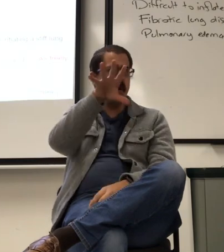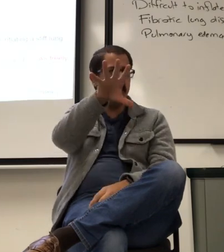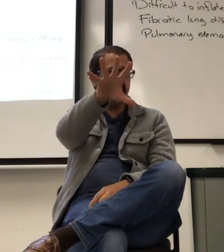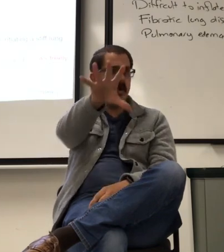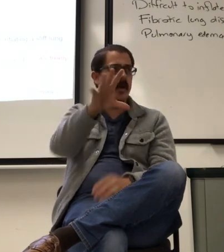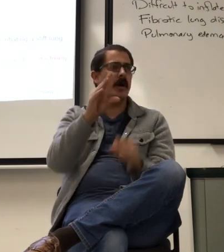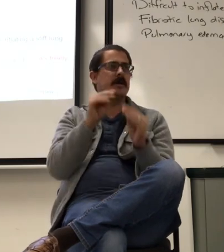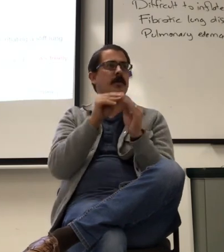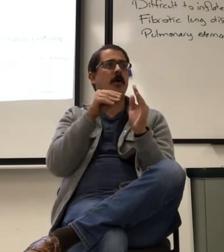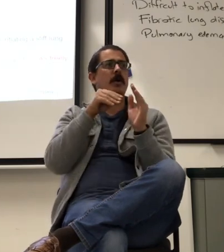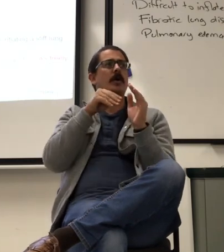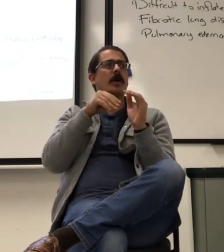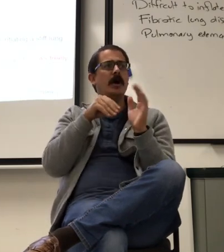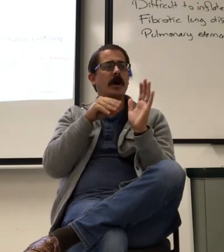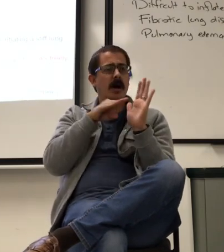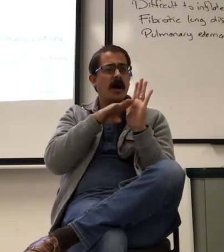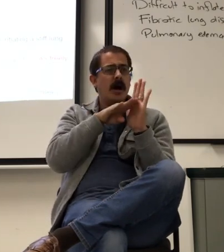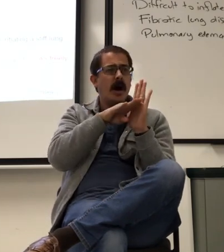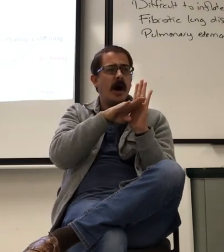lungs,